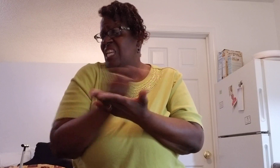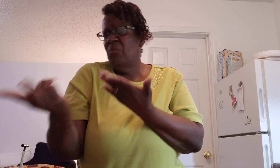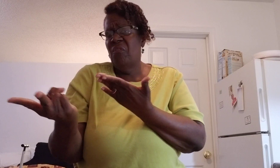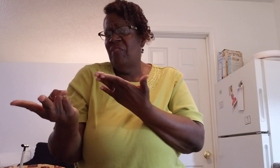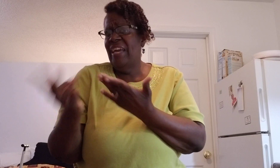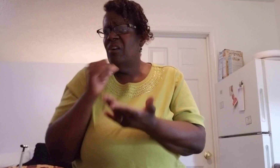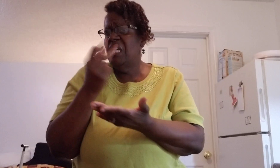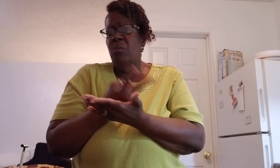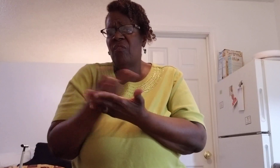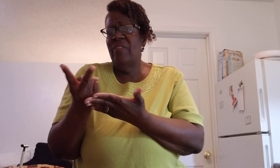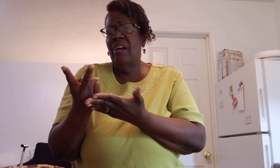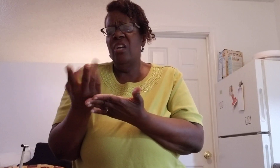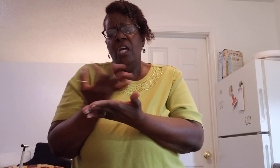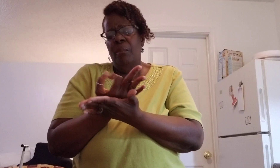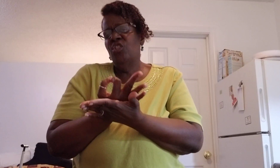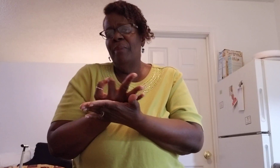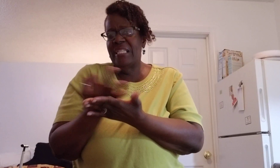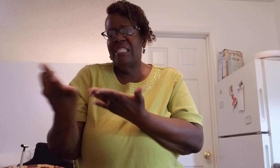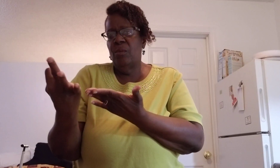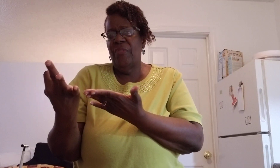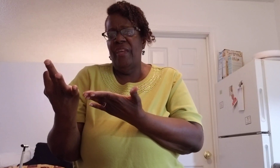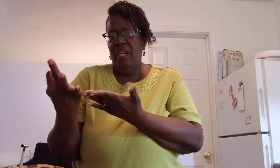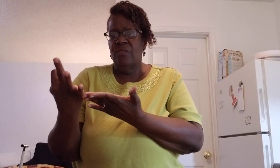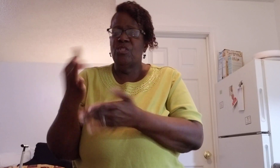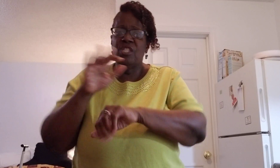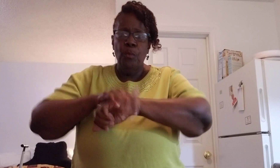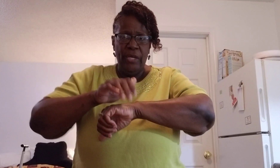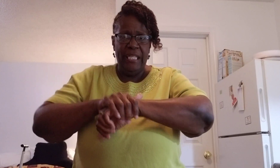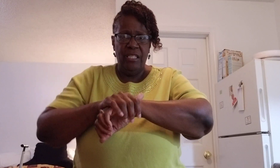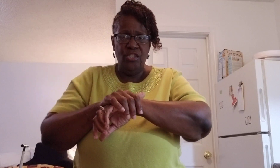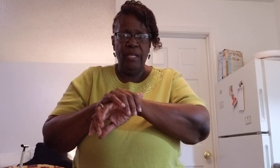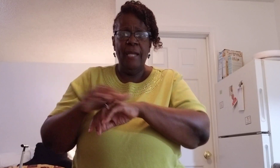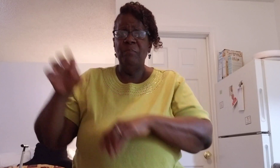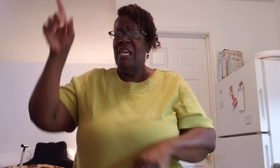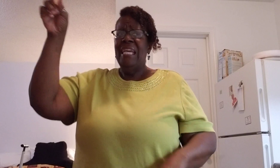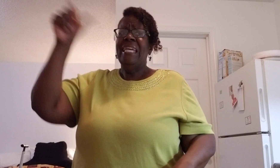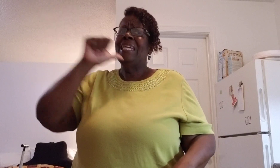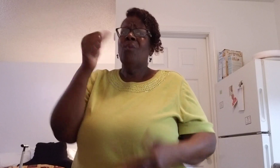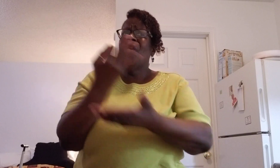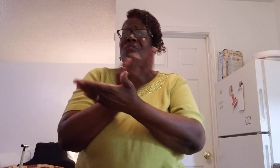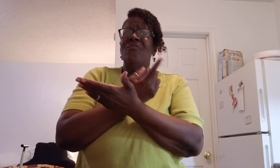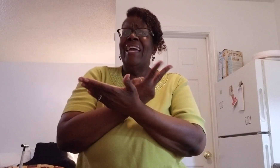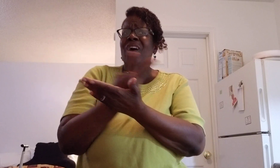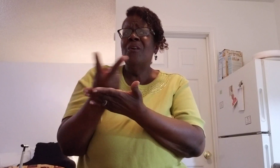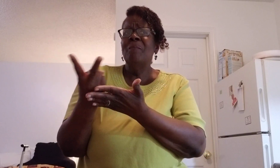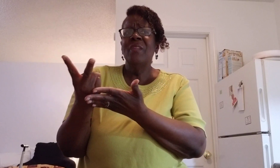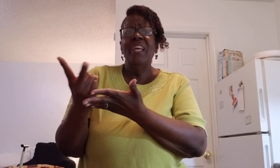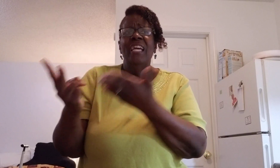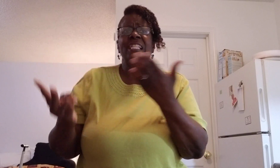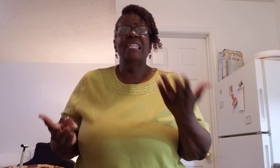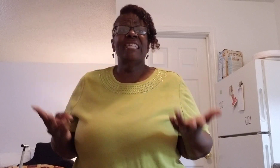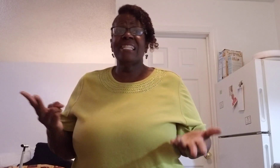won't fail. He won't fail. But you may see it with the F's, which is more English, okay? He won't fail. And it says that's not